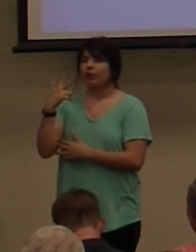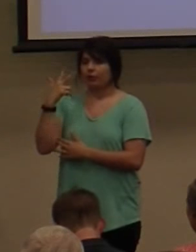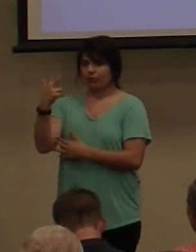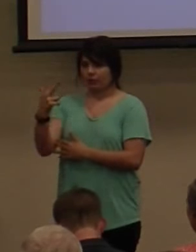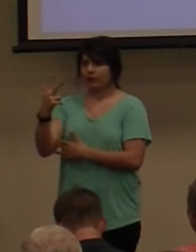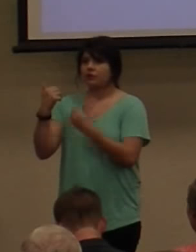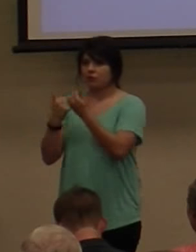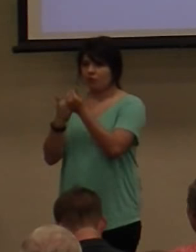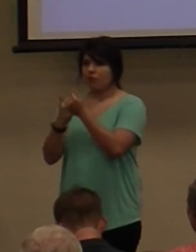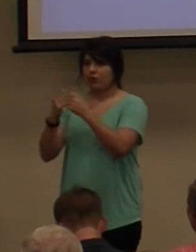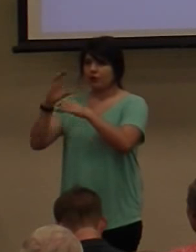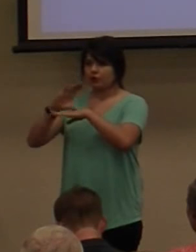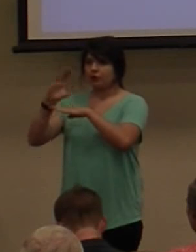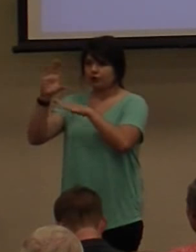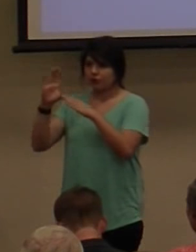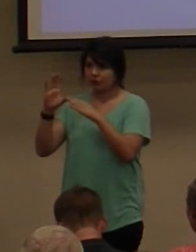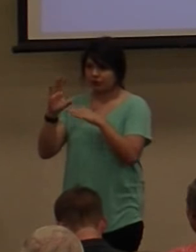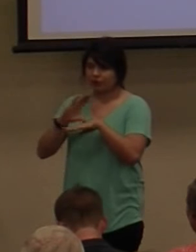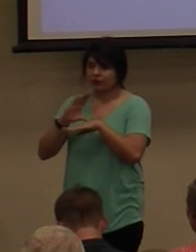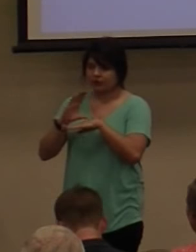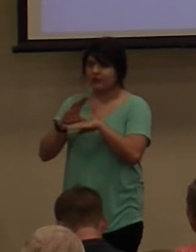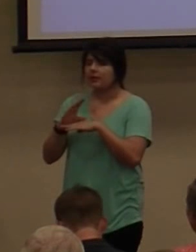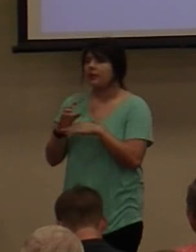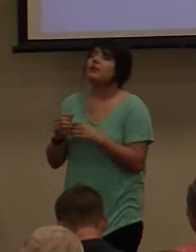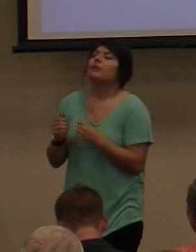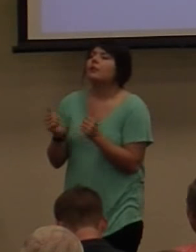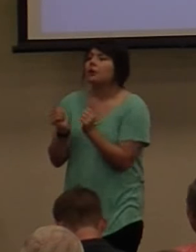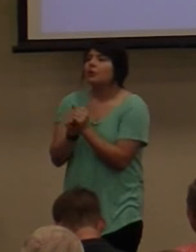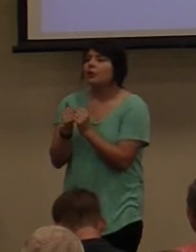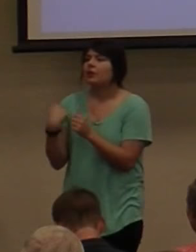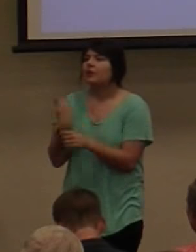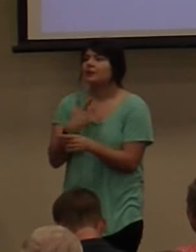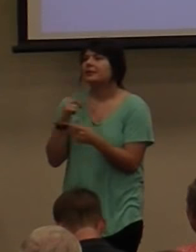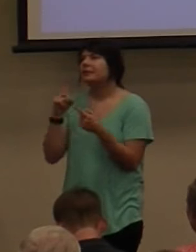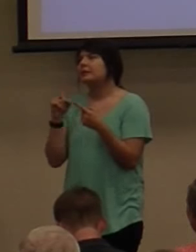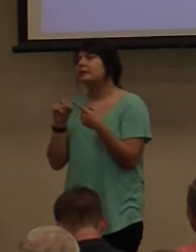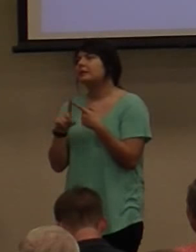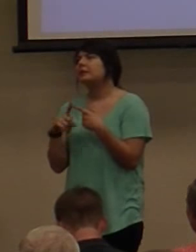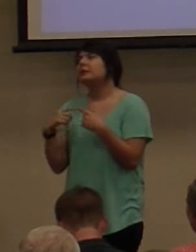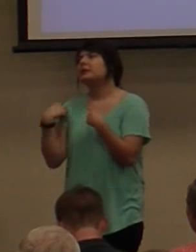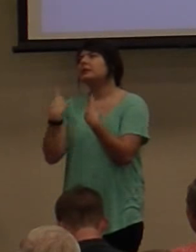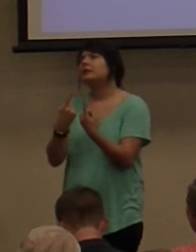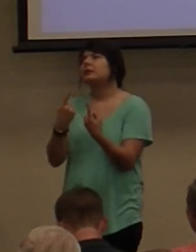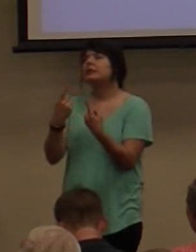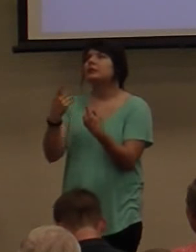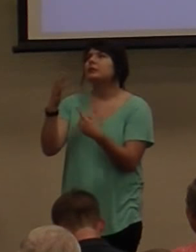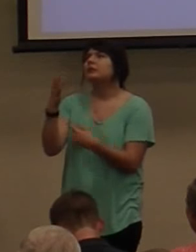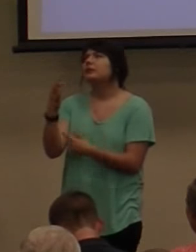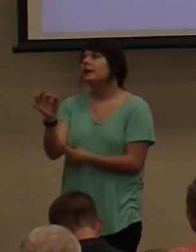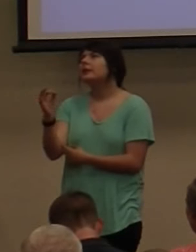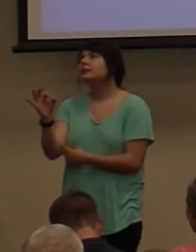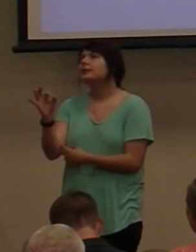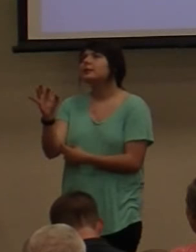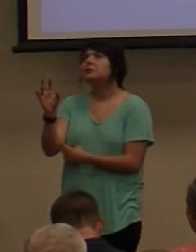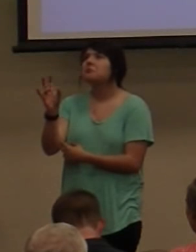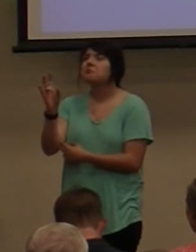supporting churches, and they've been with us from the 1970s up until now.